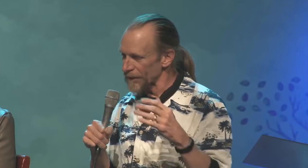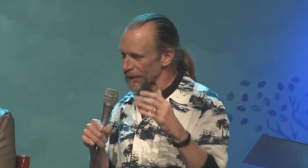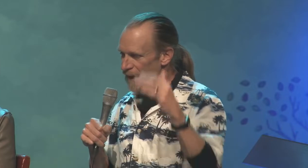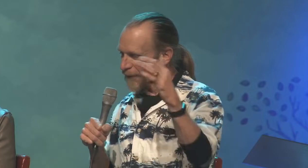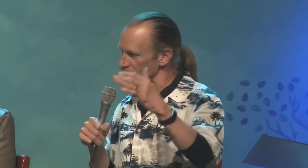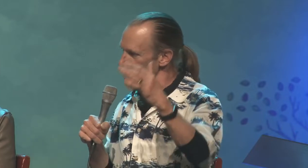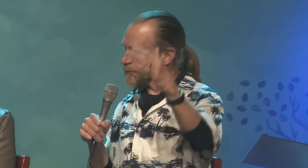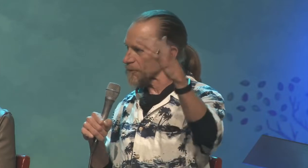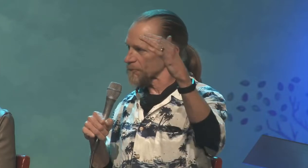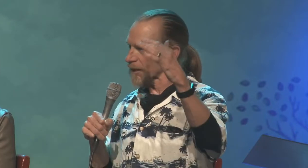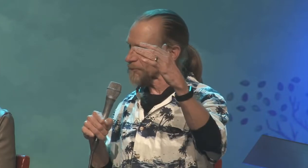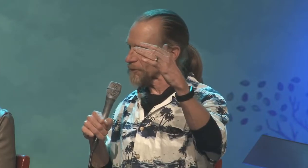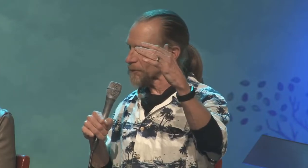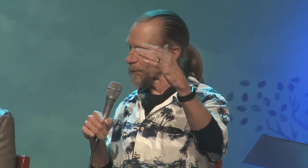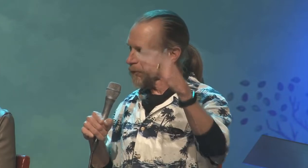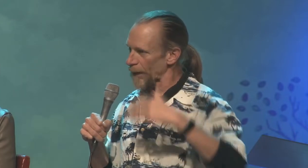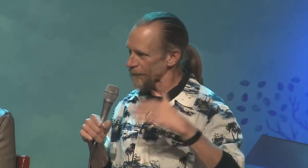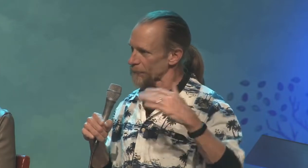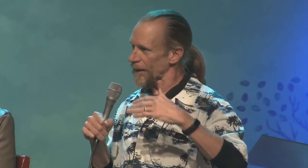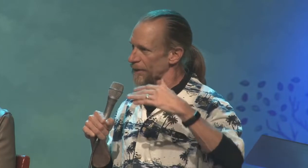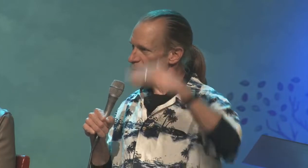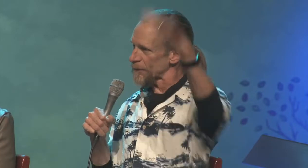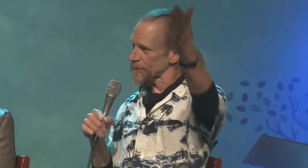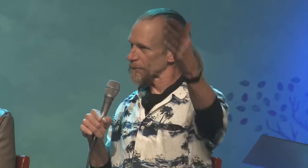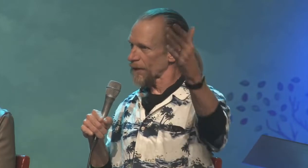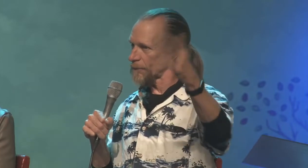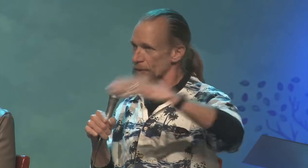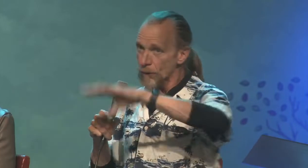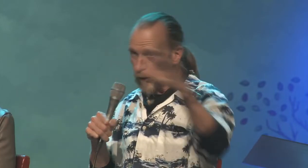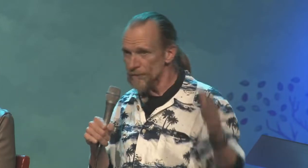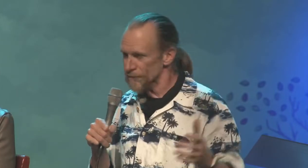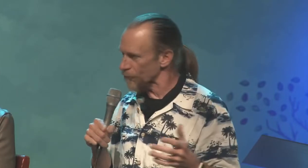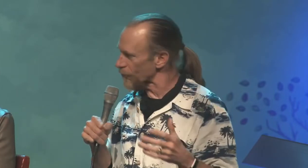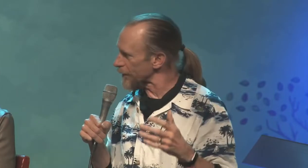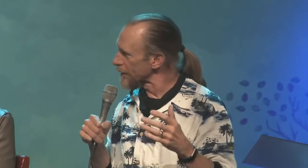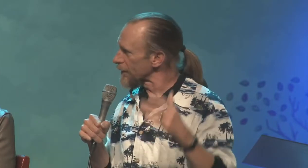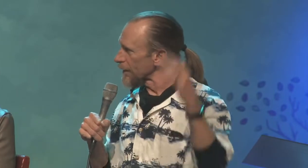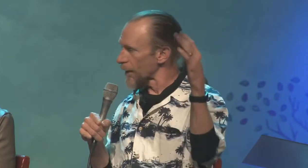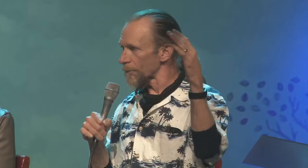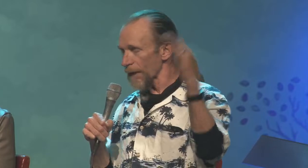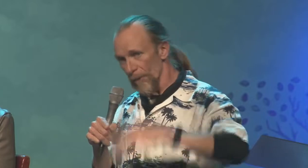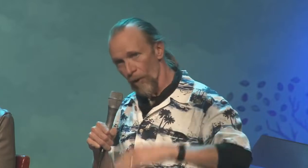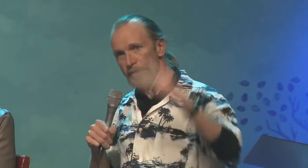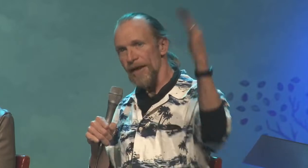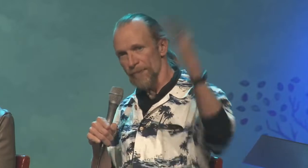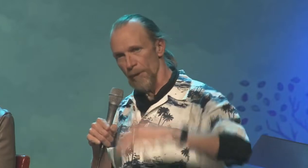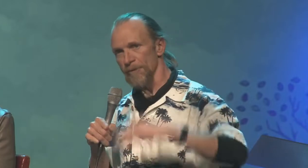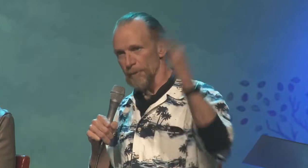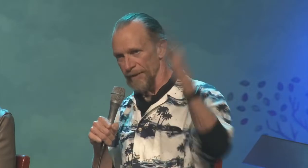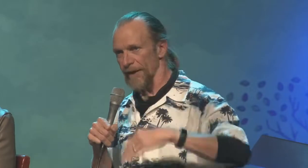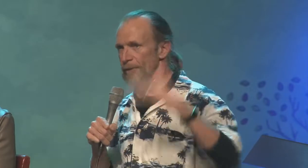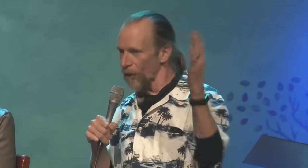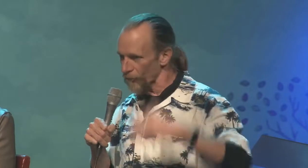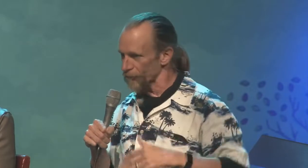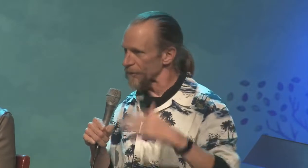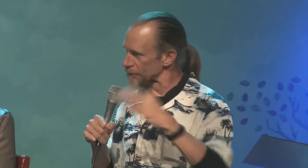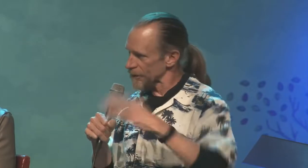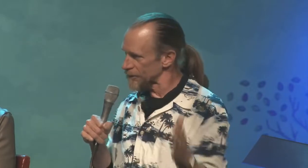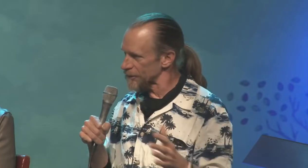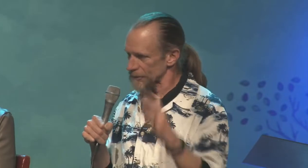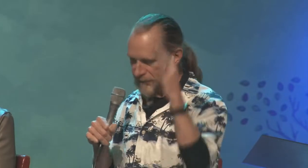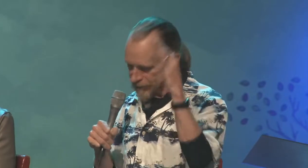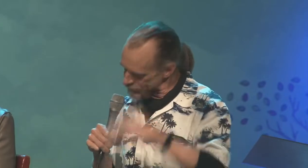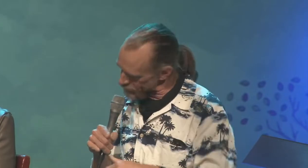of? And I have to remember sometimes to pull back from that and spend some time in the one story. But I always have to remember to spend time in all 3,